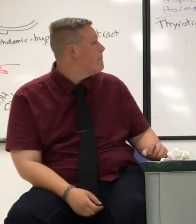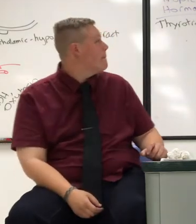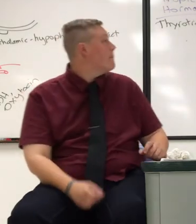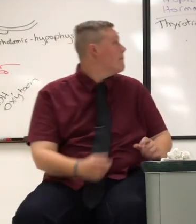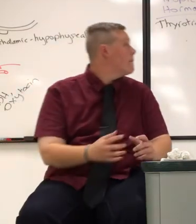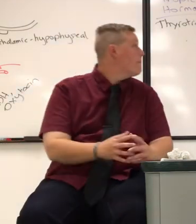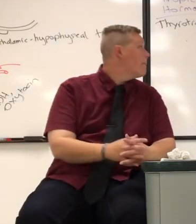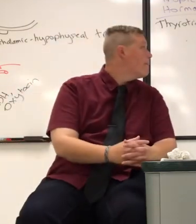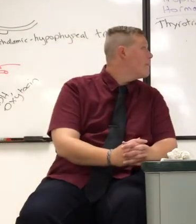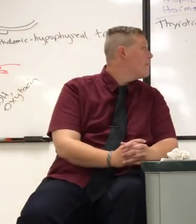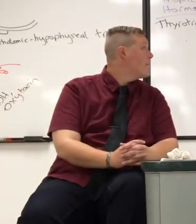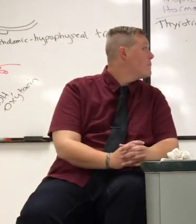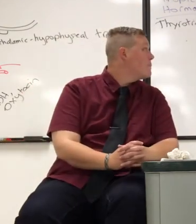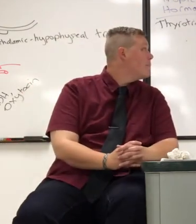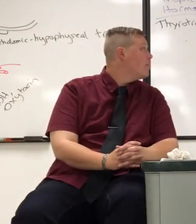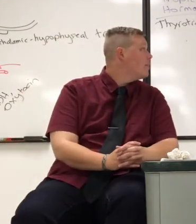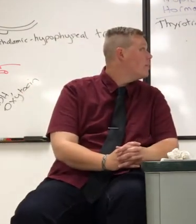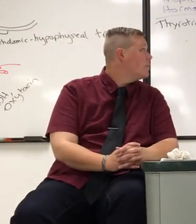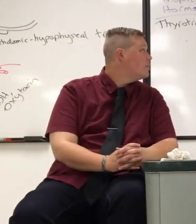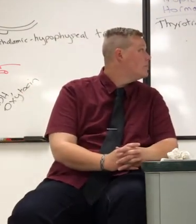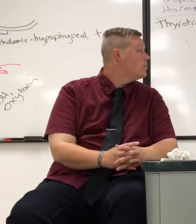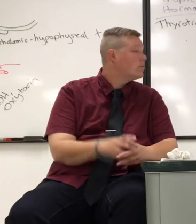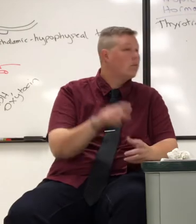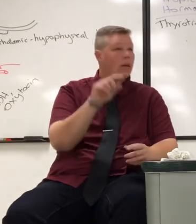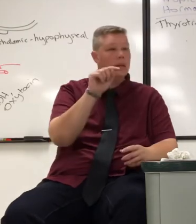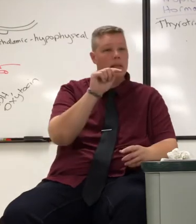So TSH is short for